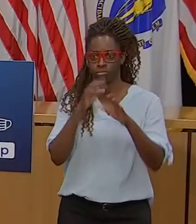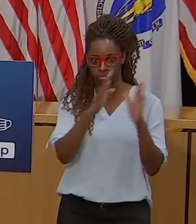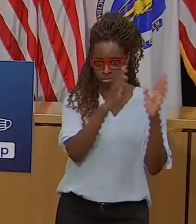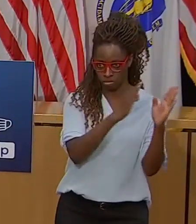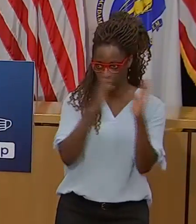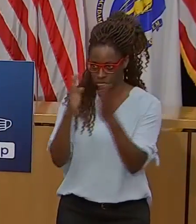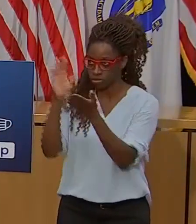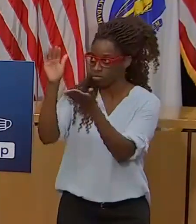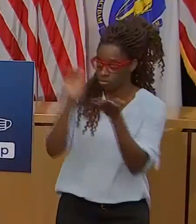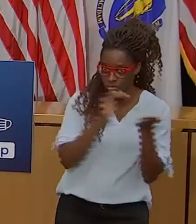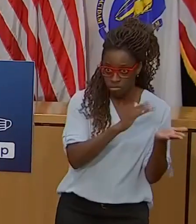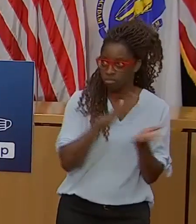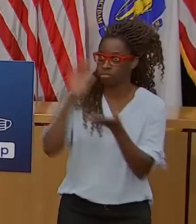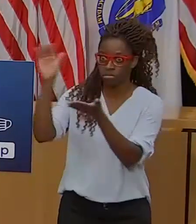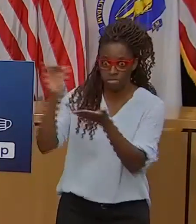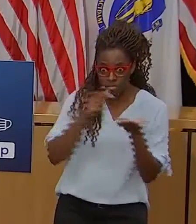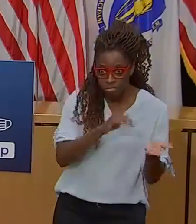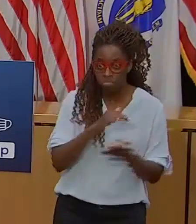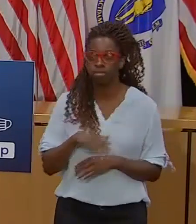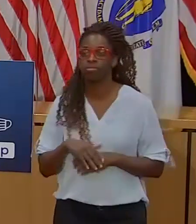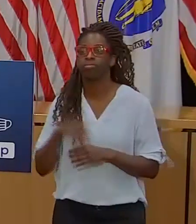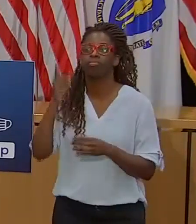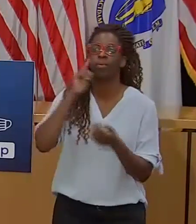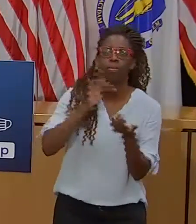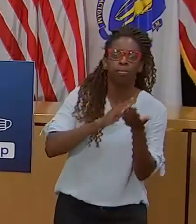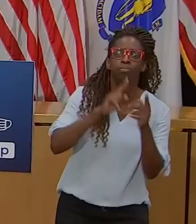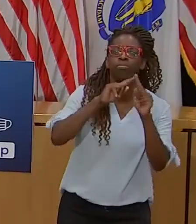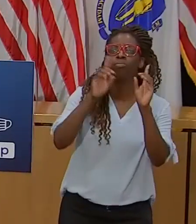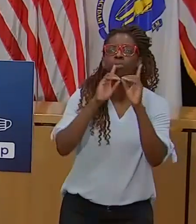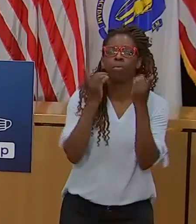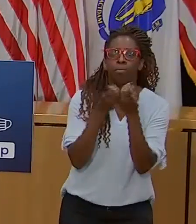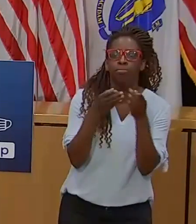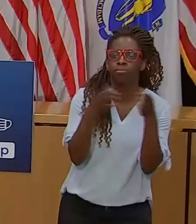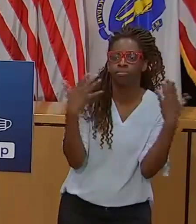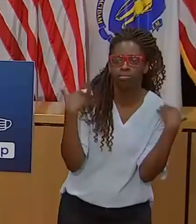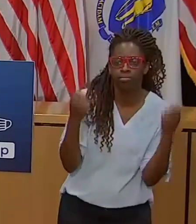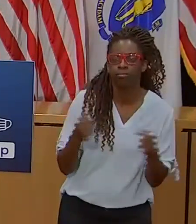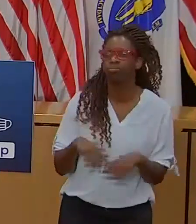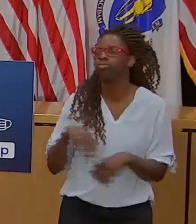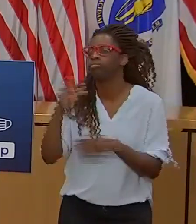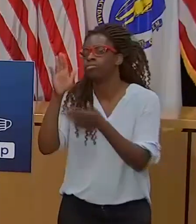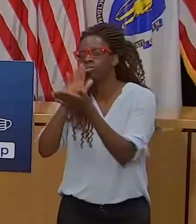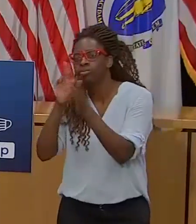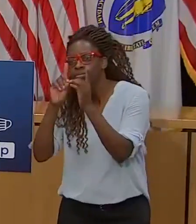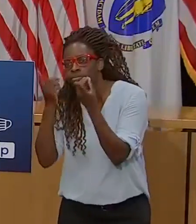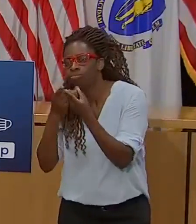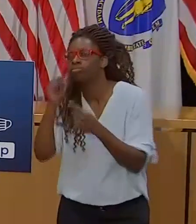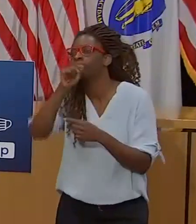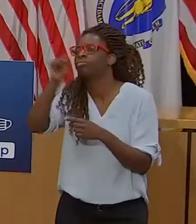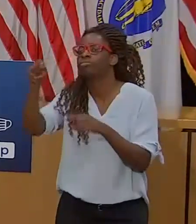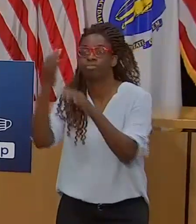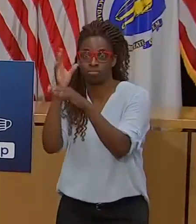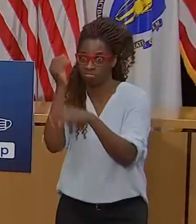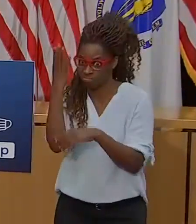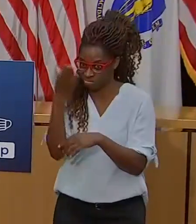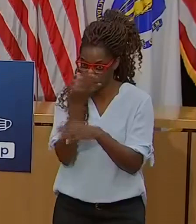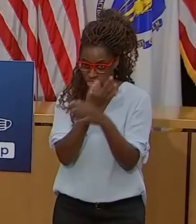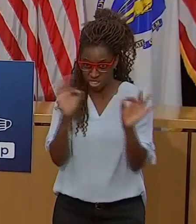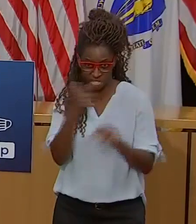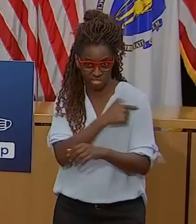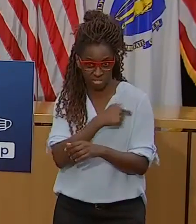clinics. The vaccine will be provided free of charge to all individuals, and insurance companies will not charge